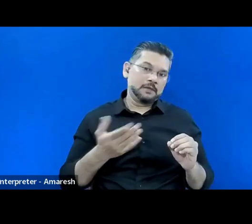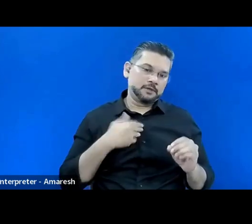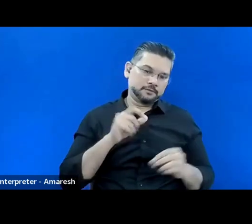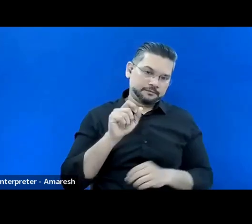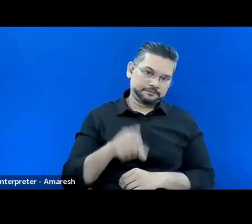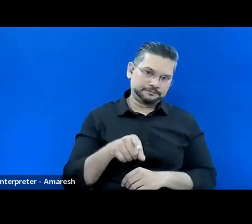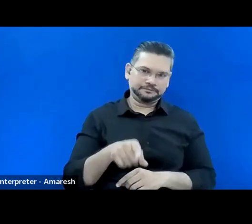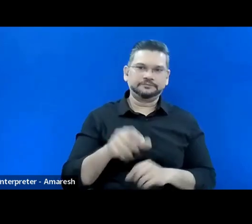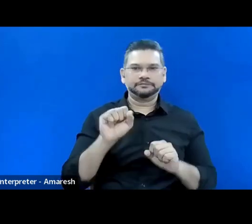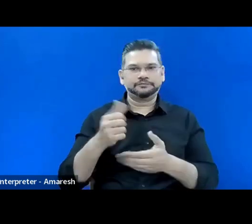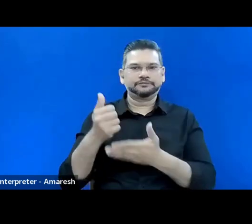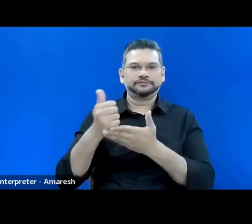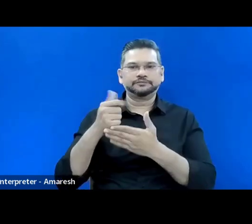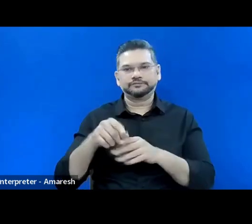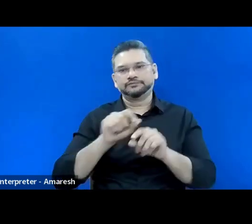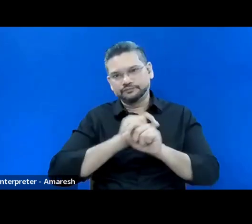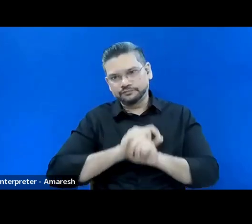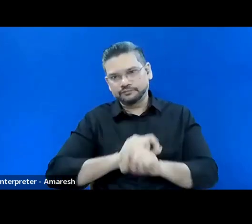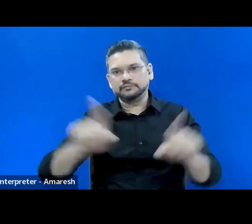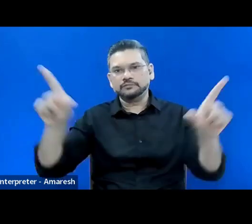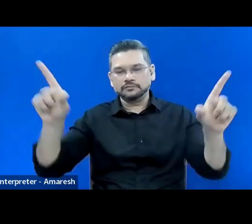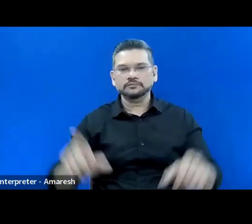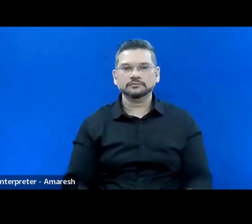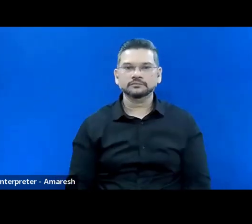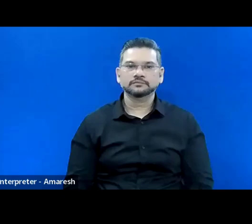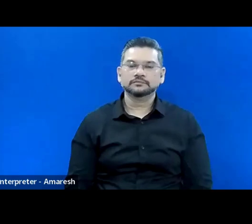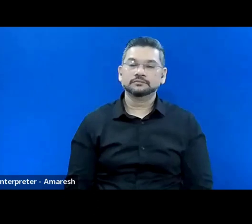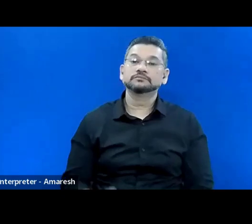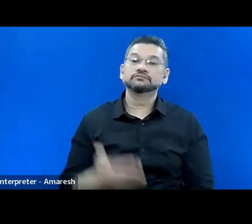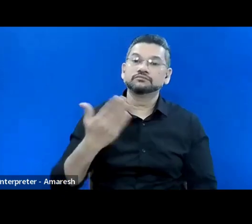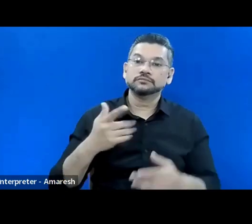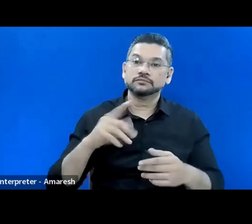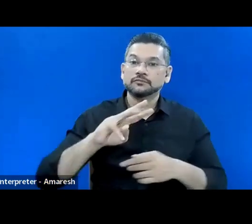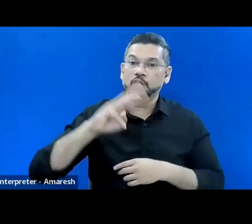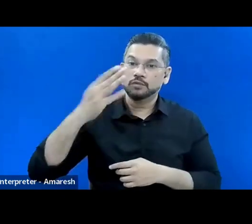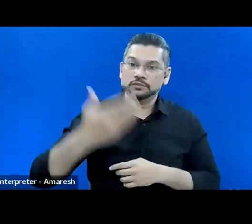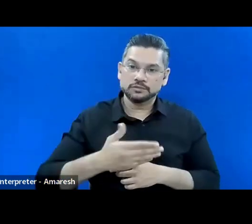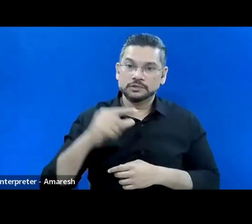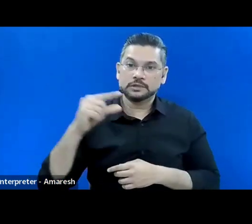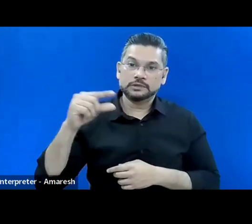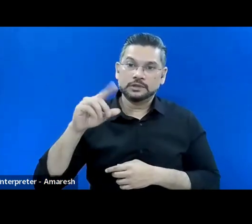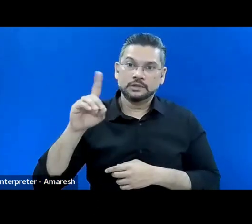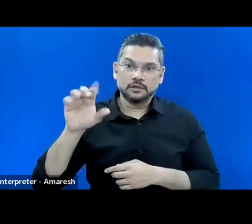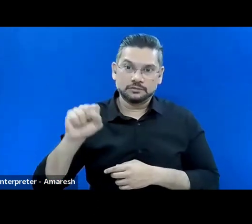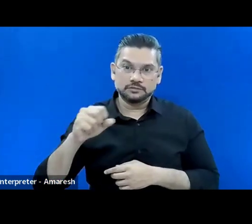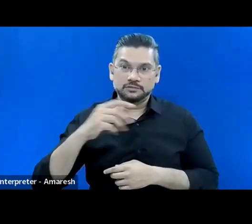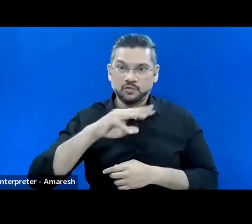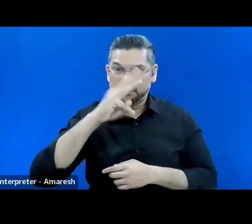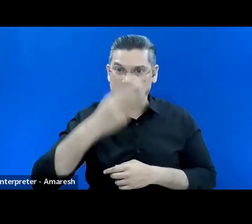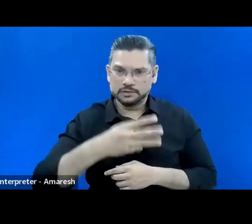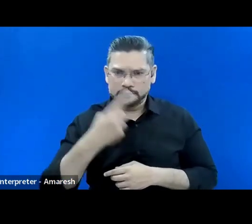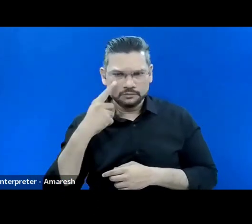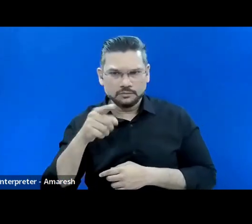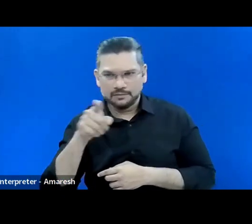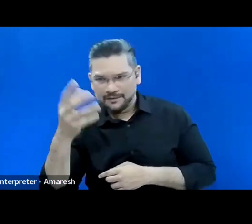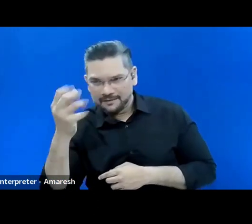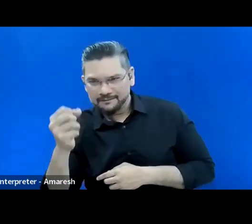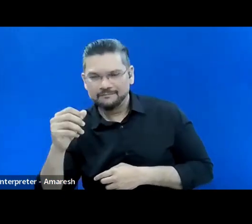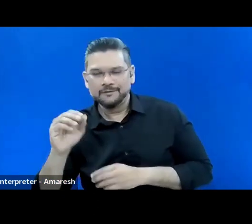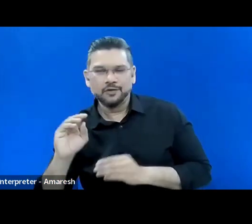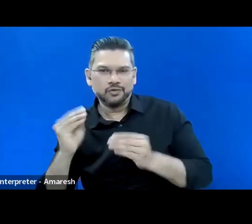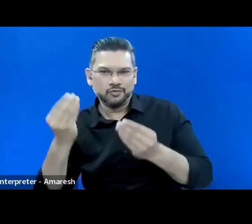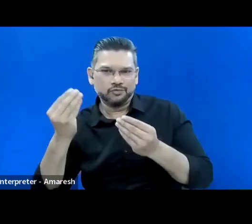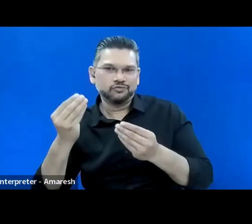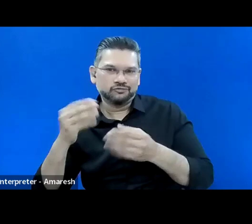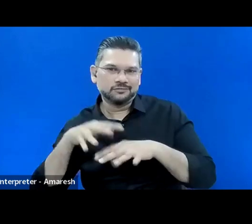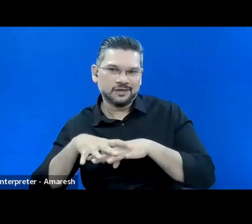to hosts and panelists. But if you look up the Global Disability Summit website, you'll find a page on the Youth with Disabilities Network.